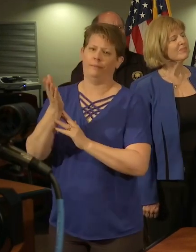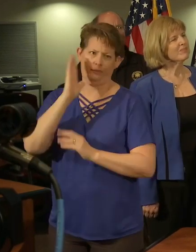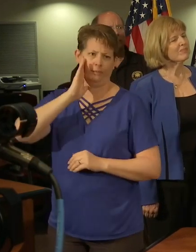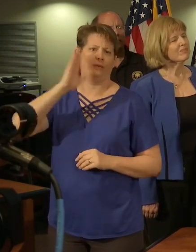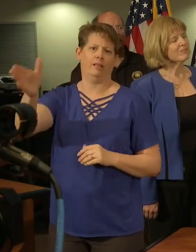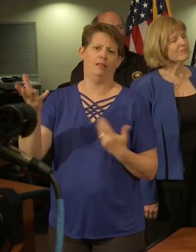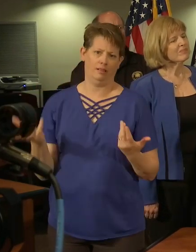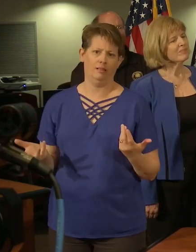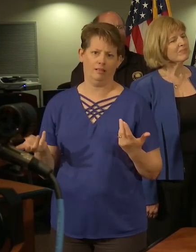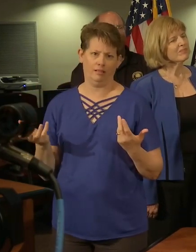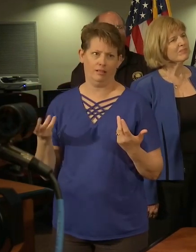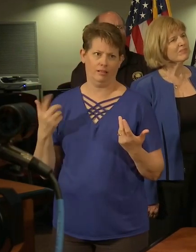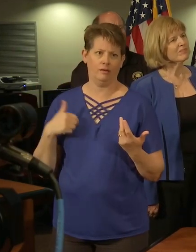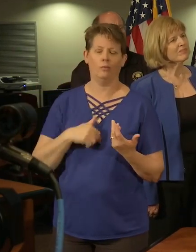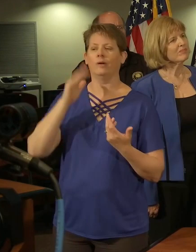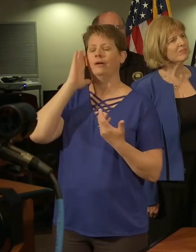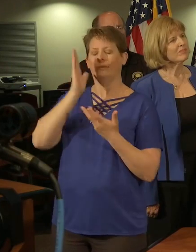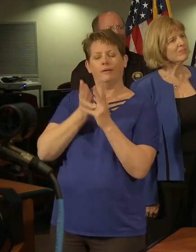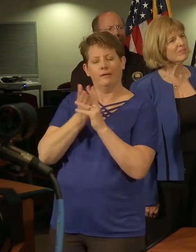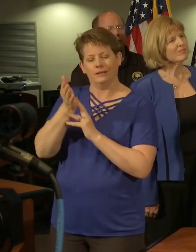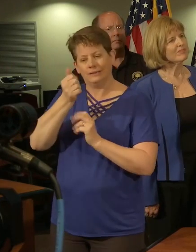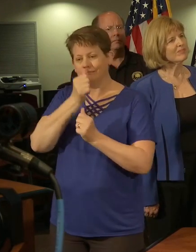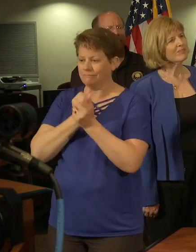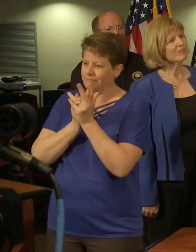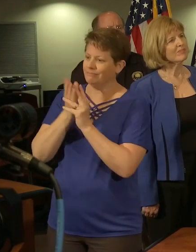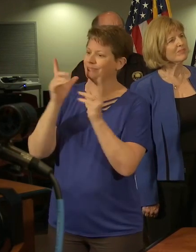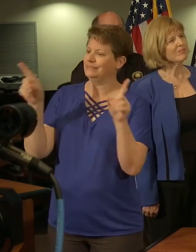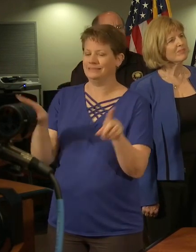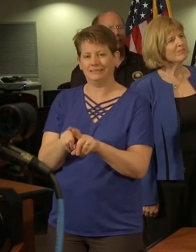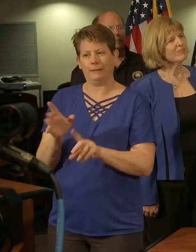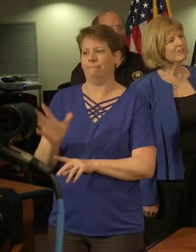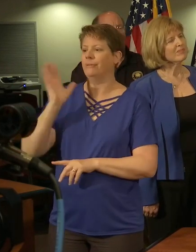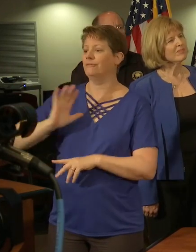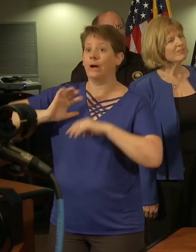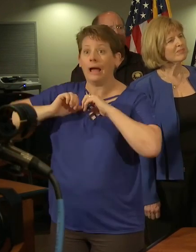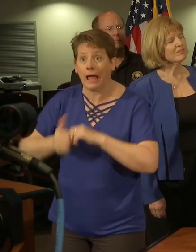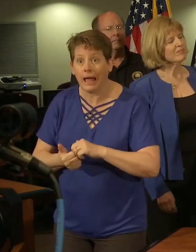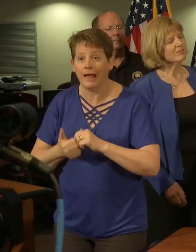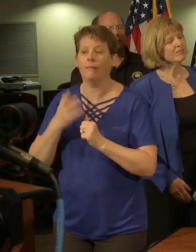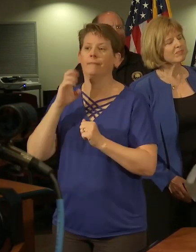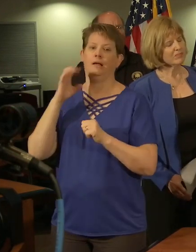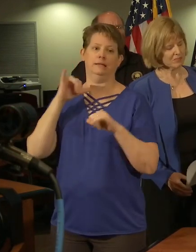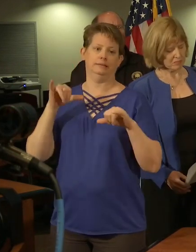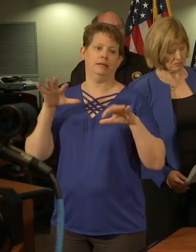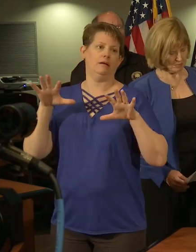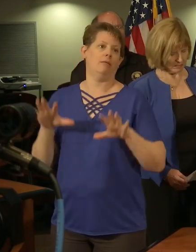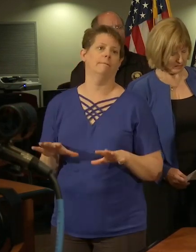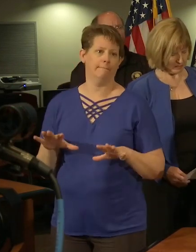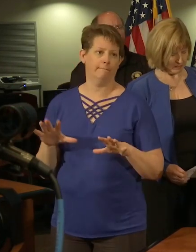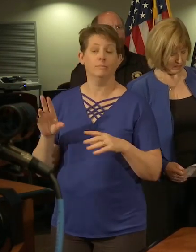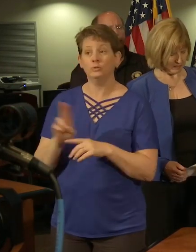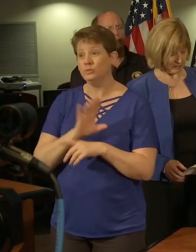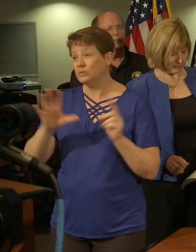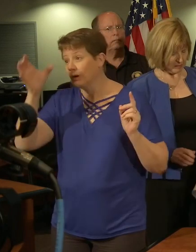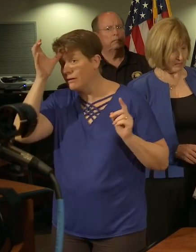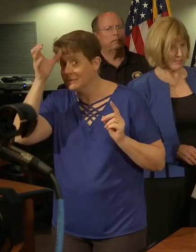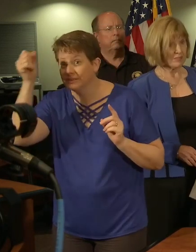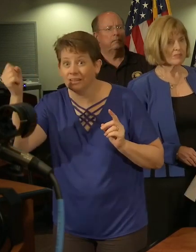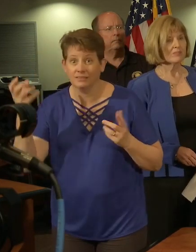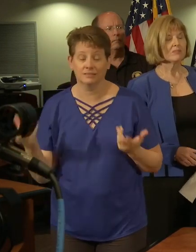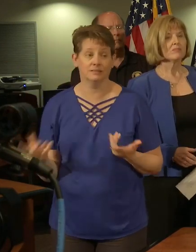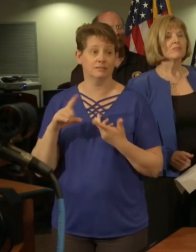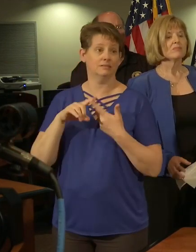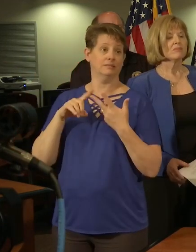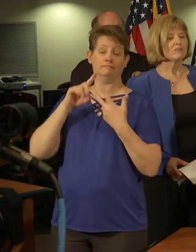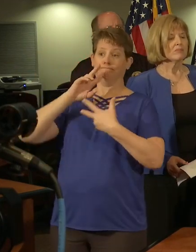to get through this, as we've gotten through other things, by remaining calm, using common sense,